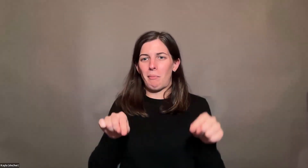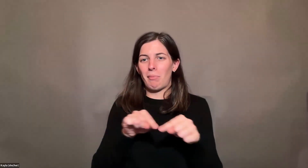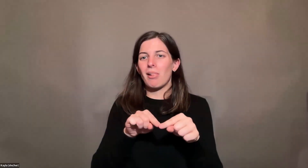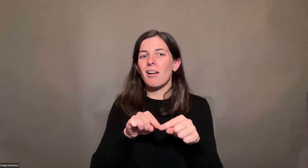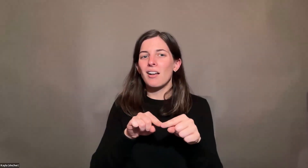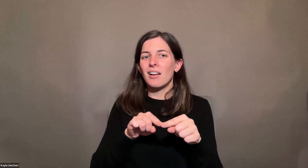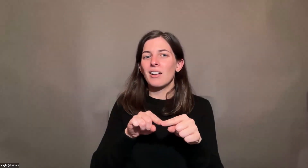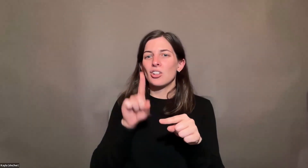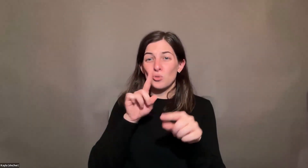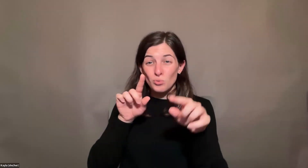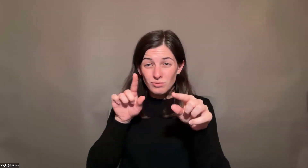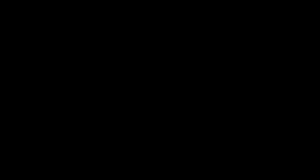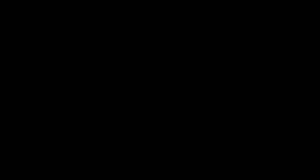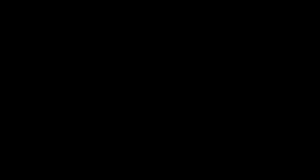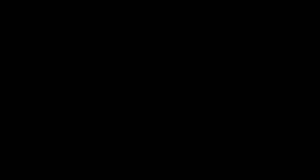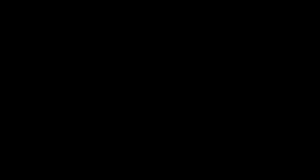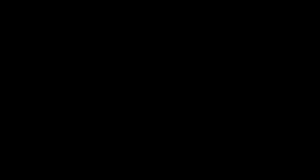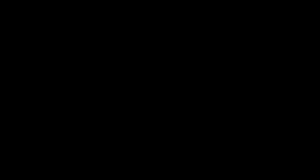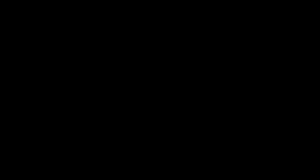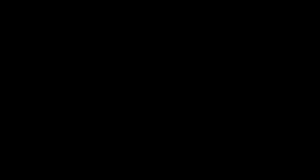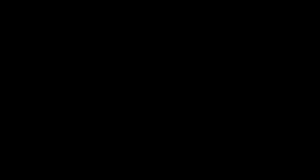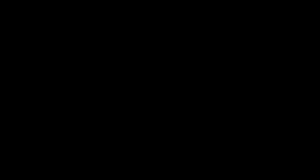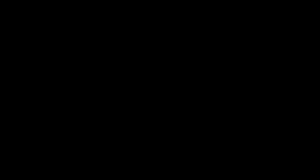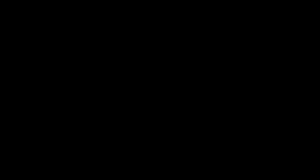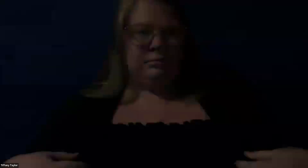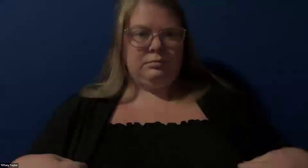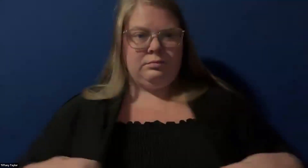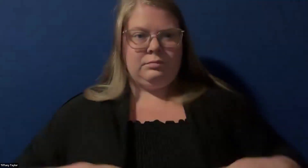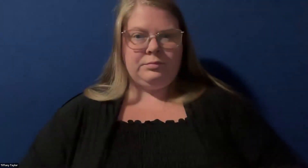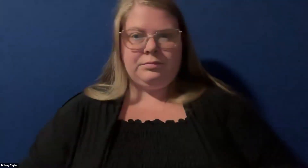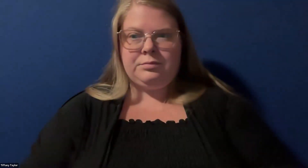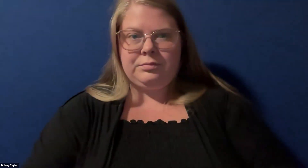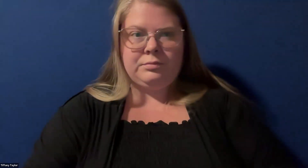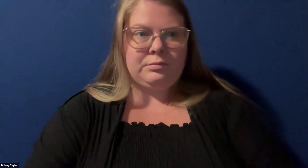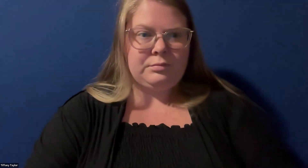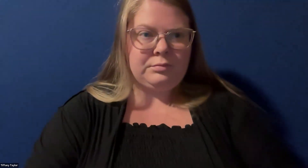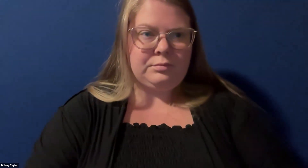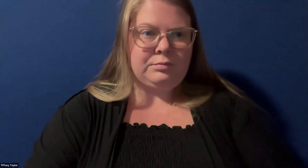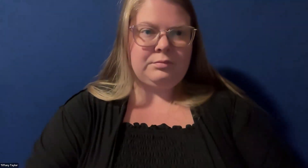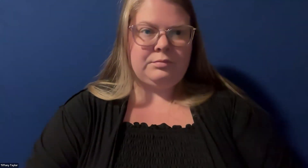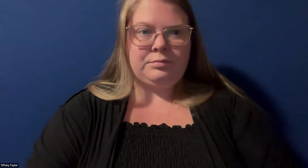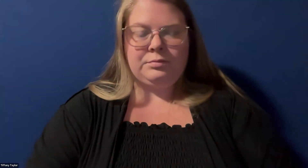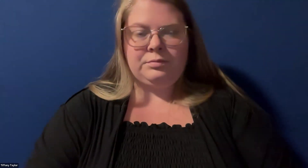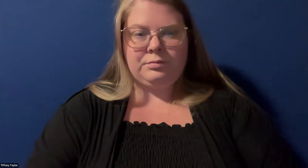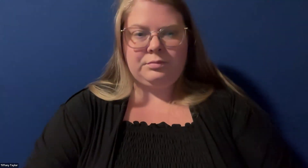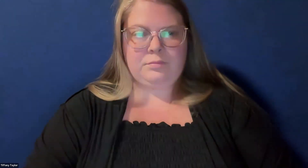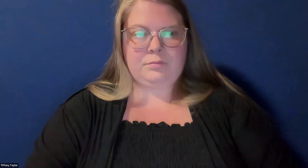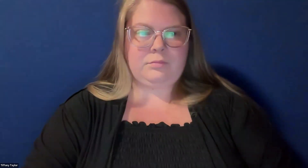what area is responsible for what things. Is it hidden or is it expanded, some sort of like that.